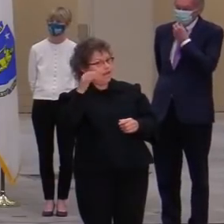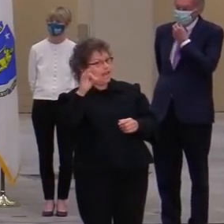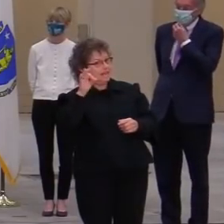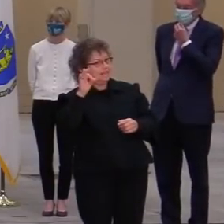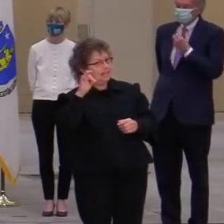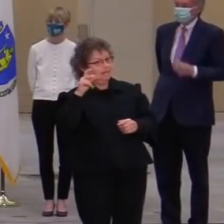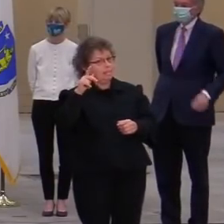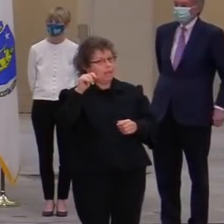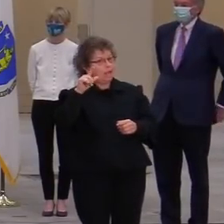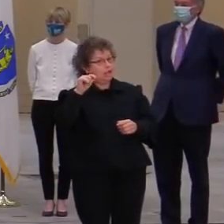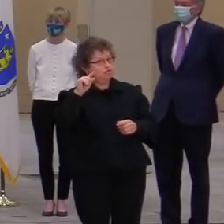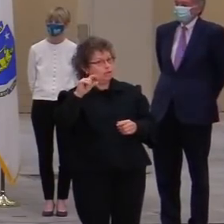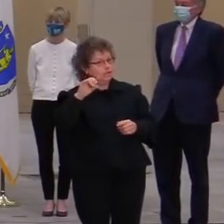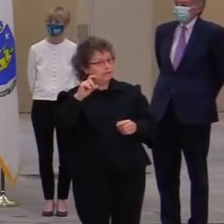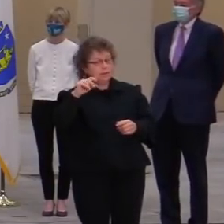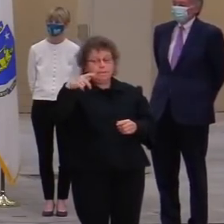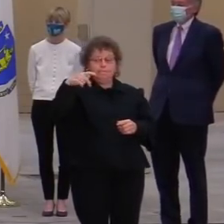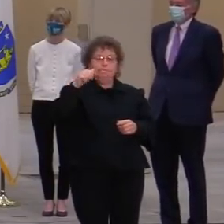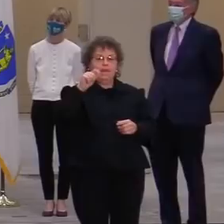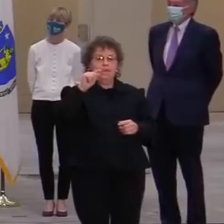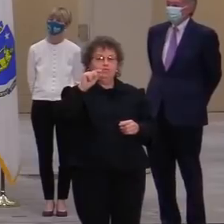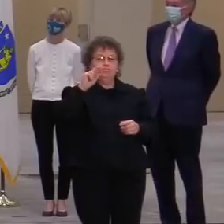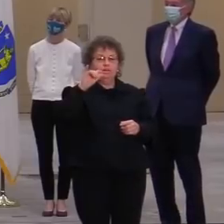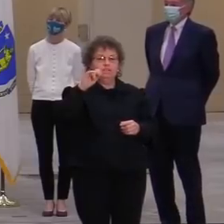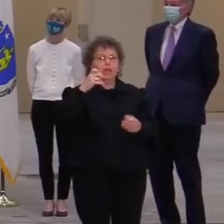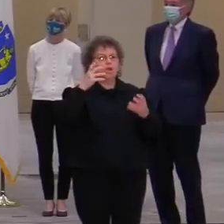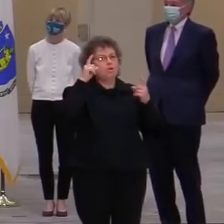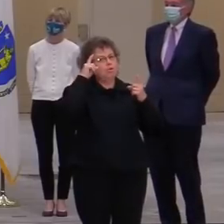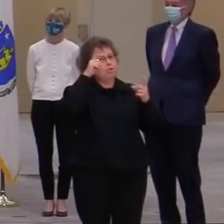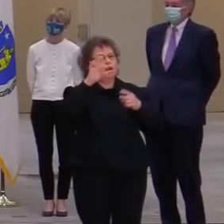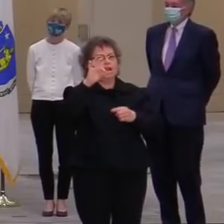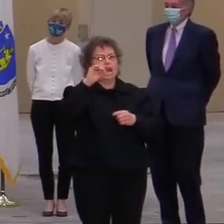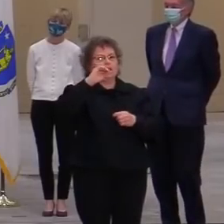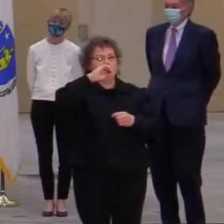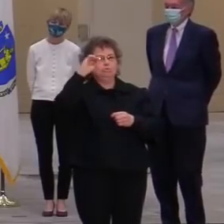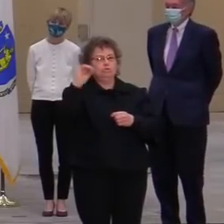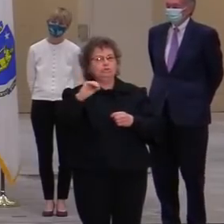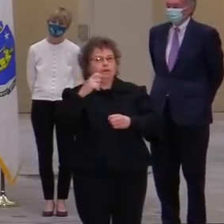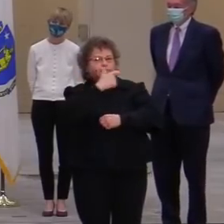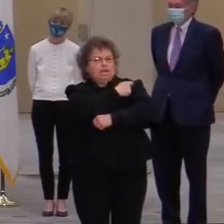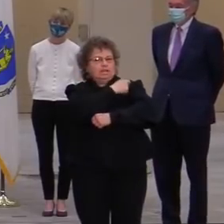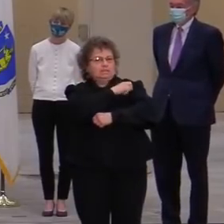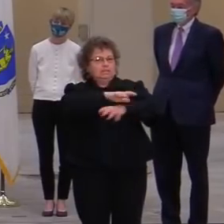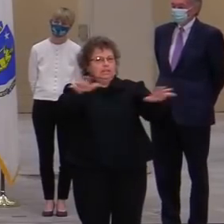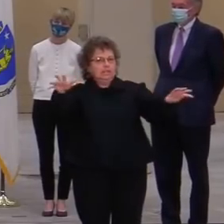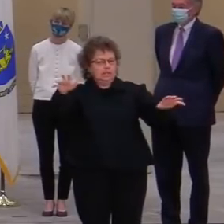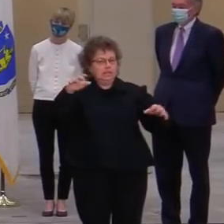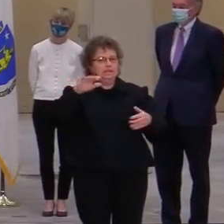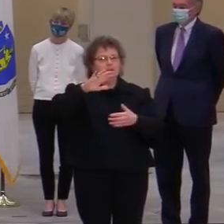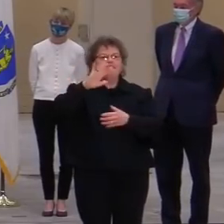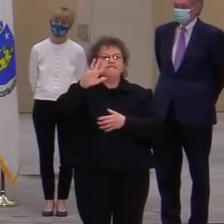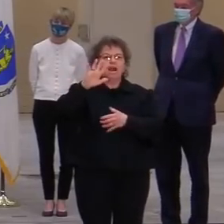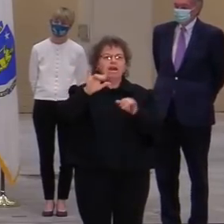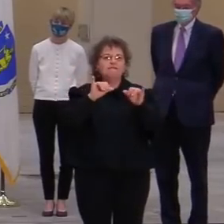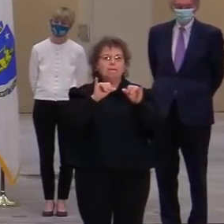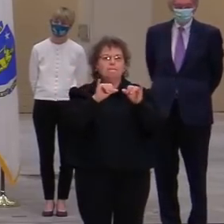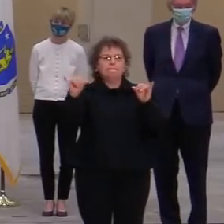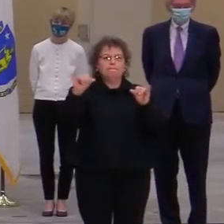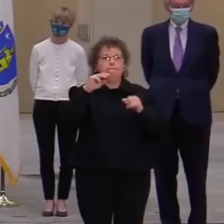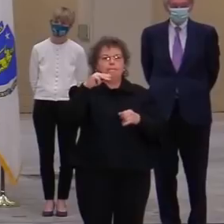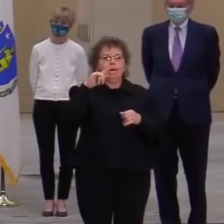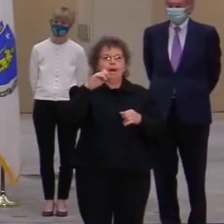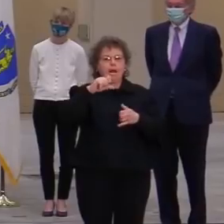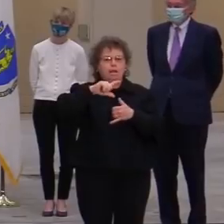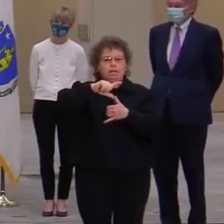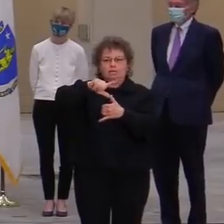Day, and 90% of people will be within 5 miles of a pharmacy where a vaccine will be available to them. So that is part of that strategy